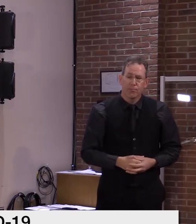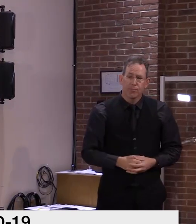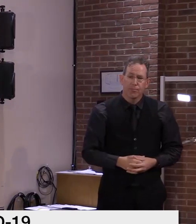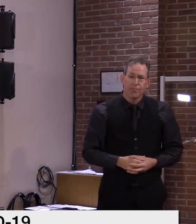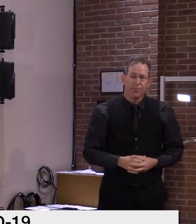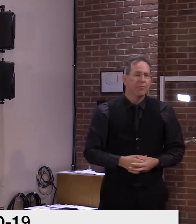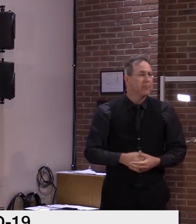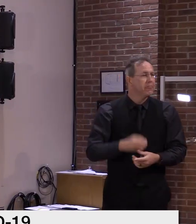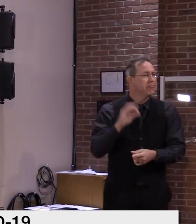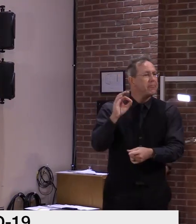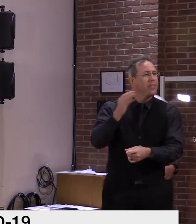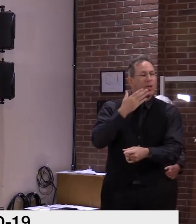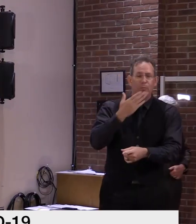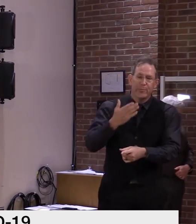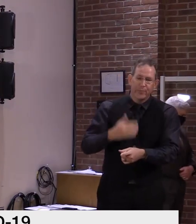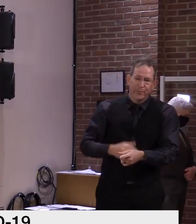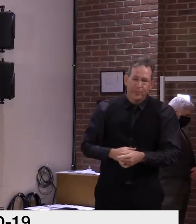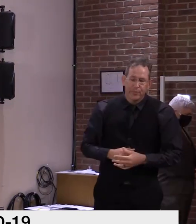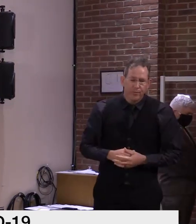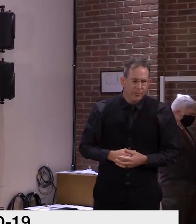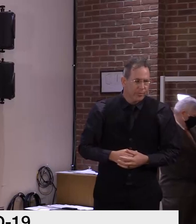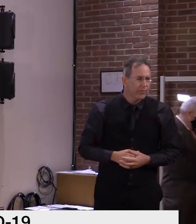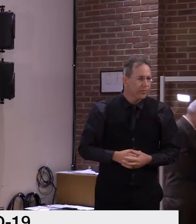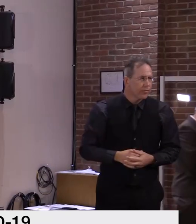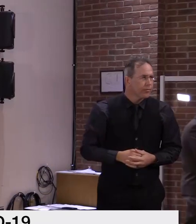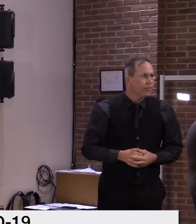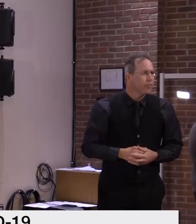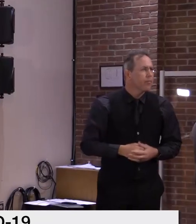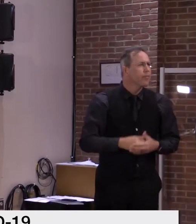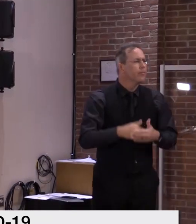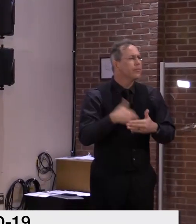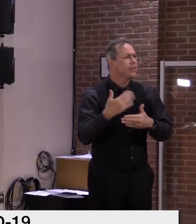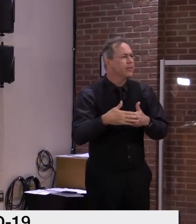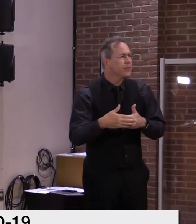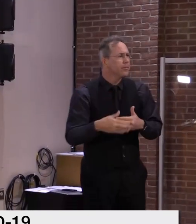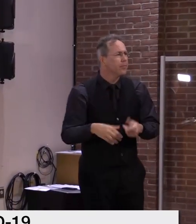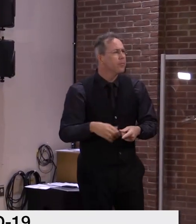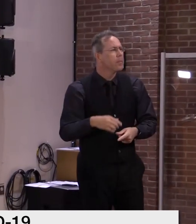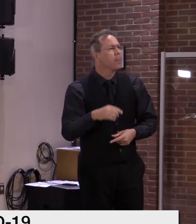Thank you. Ed Barber, Newport Daily Express.